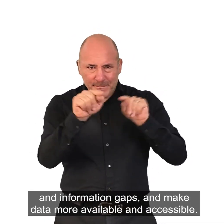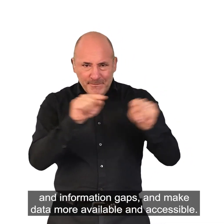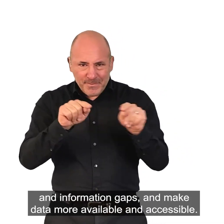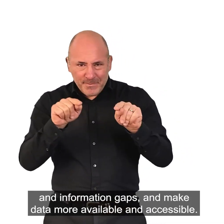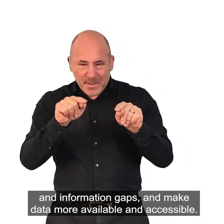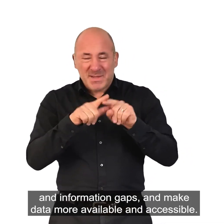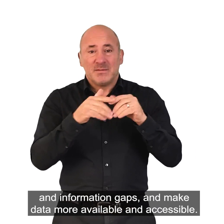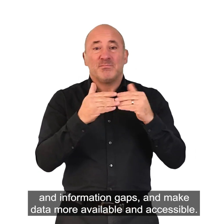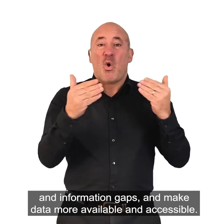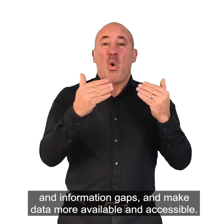accessible.